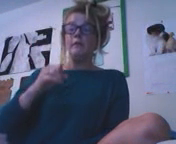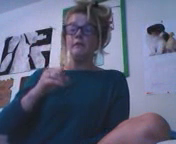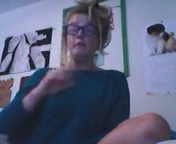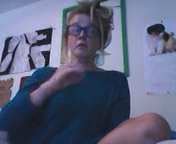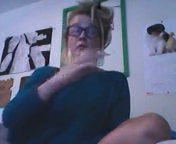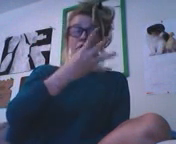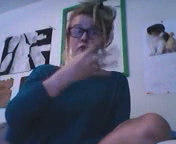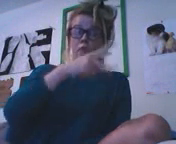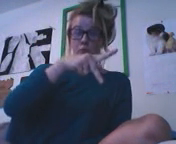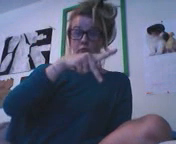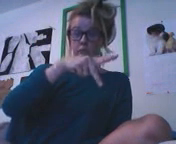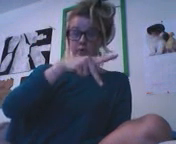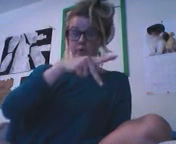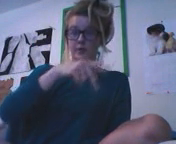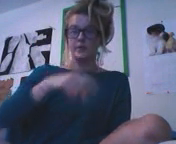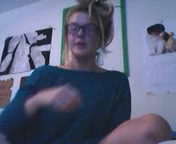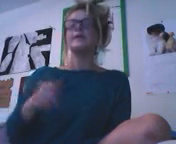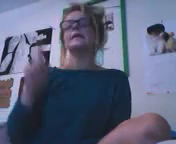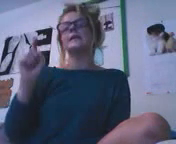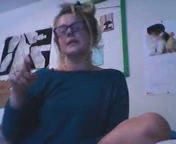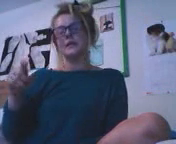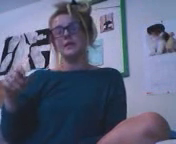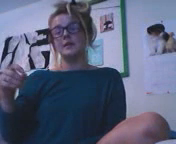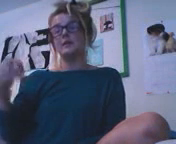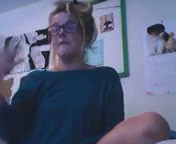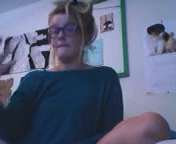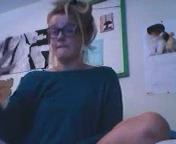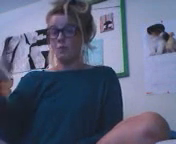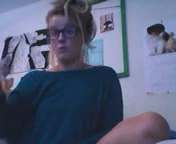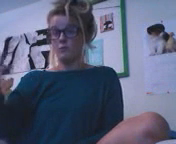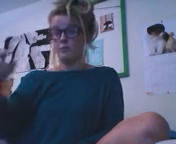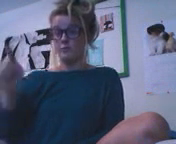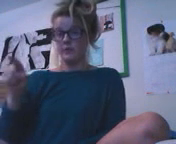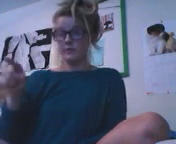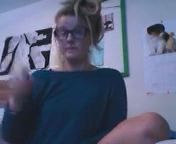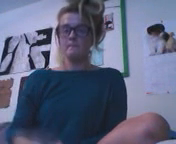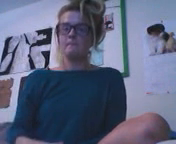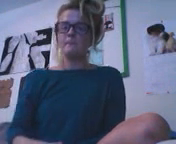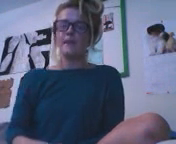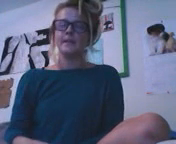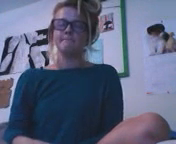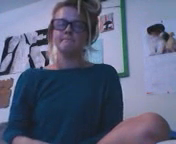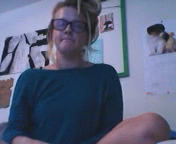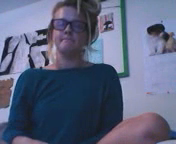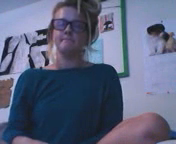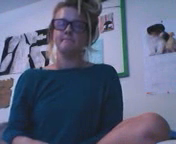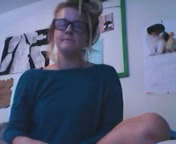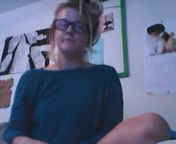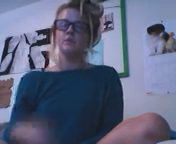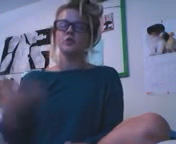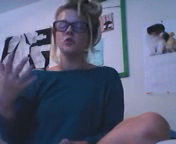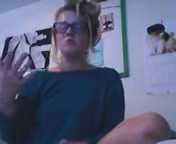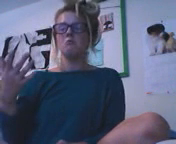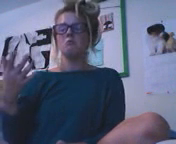because I can't change the subscripts of any atom, I have to add my 4 as a coefficient in front of the molecule